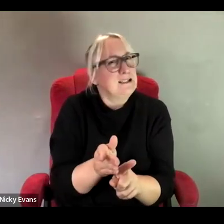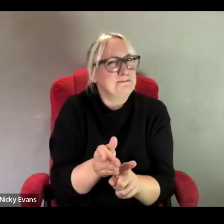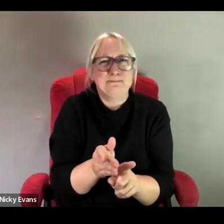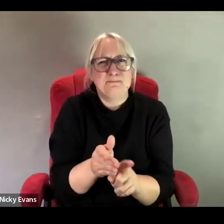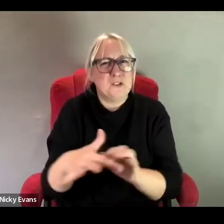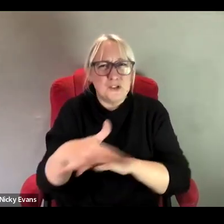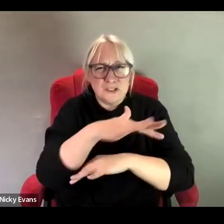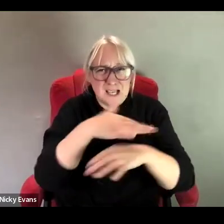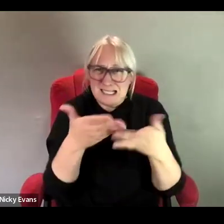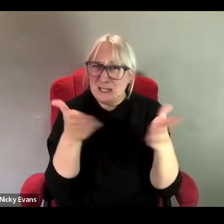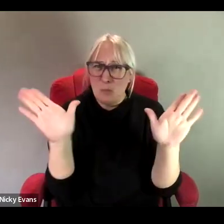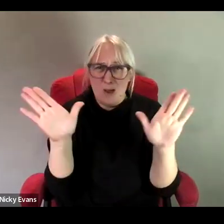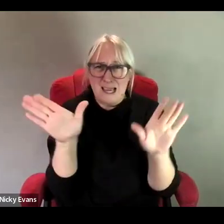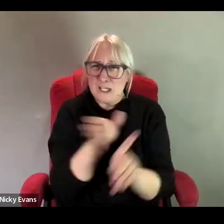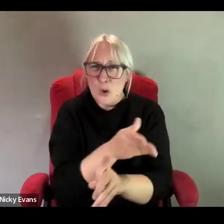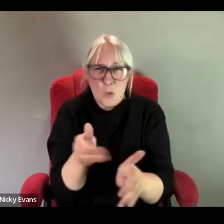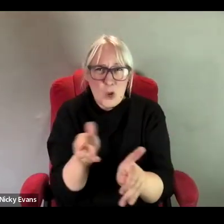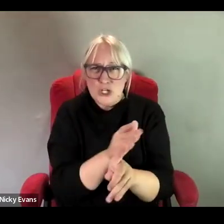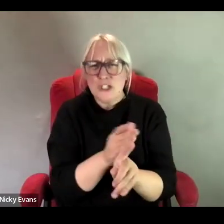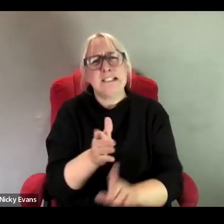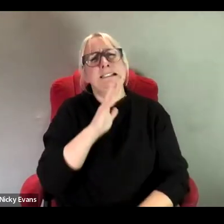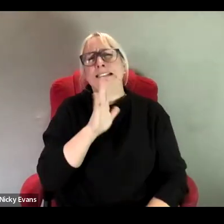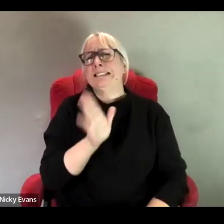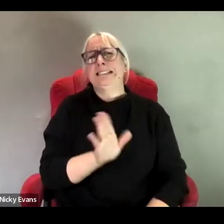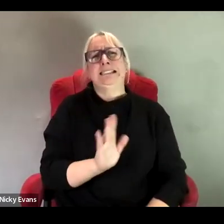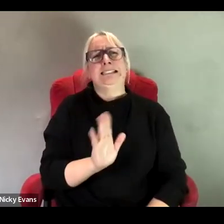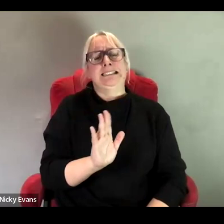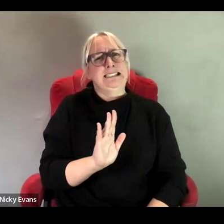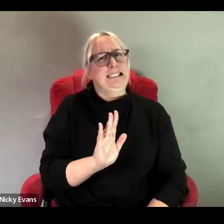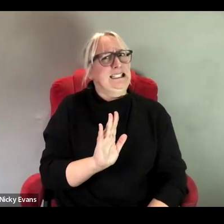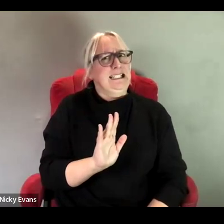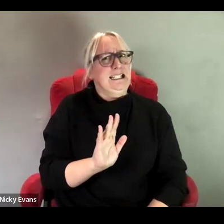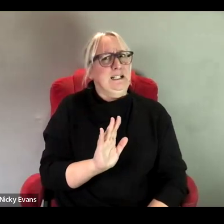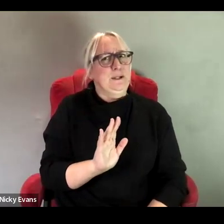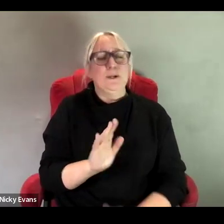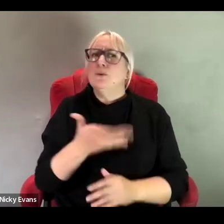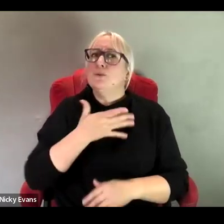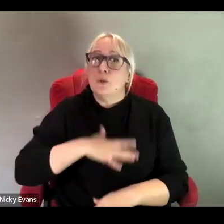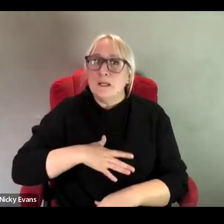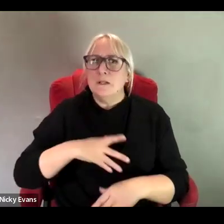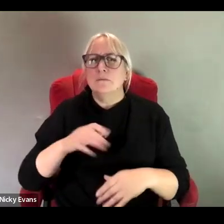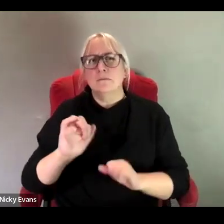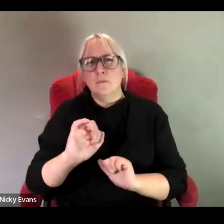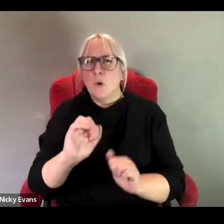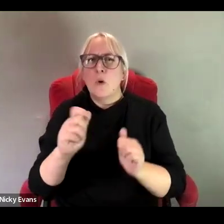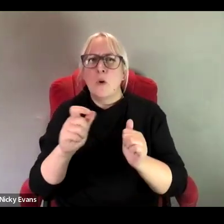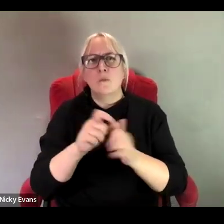society-wide basis, then you don't need like your daughter-in-law telling you that you